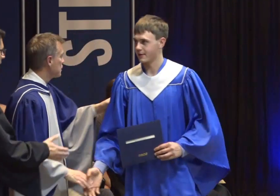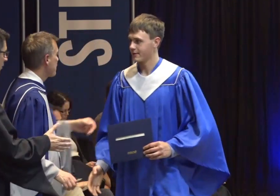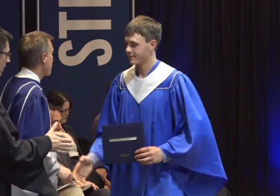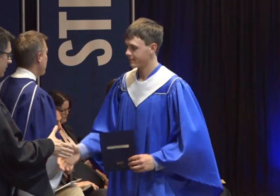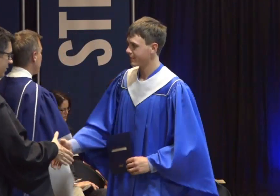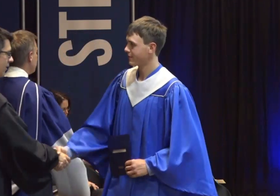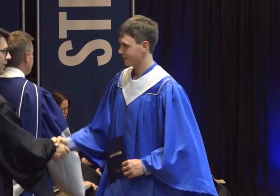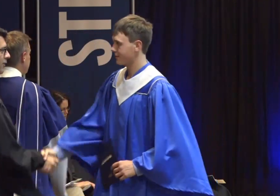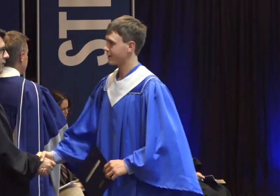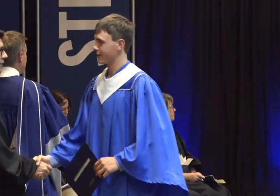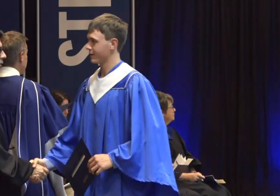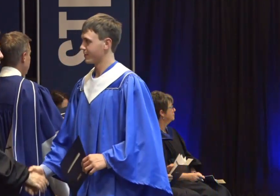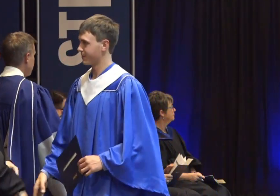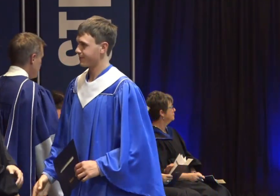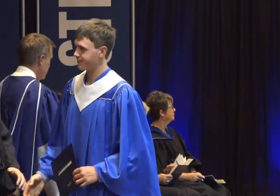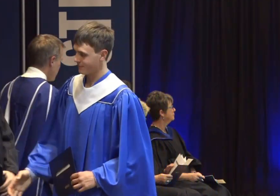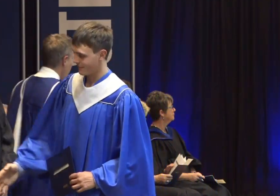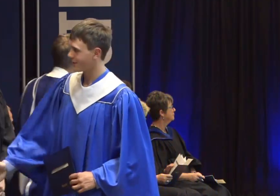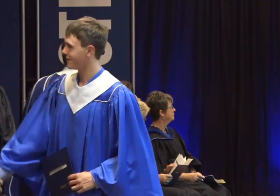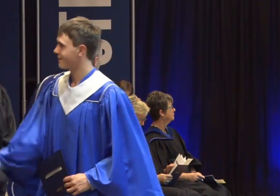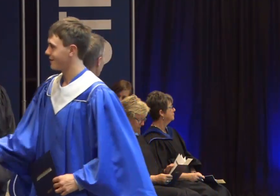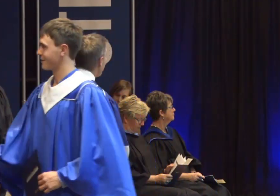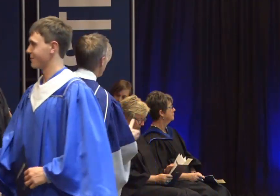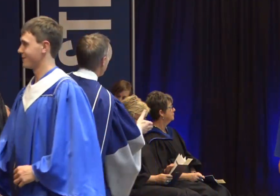Daniel McNeil.